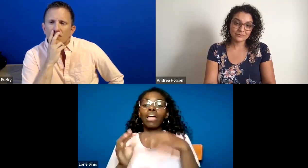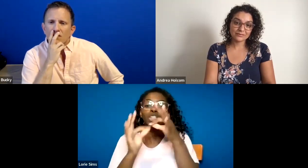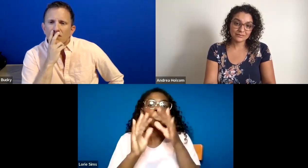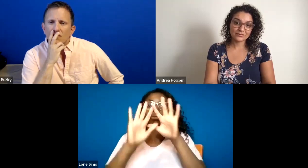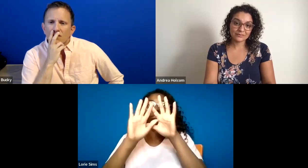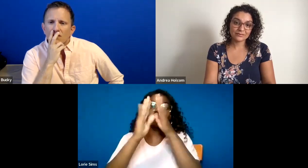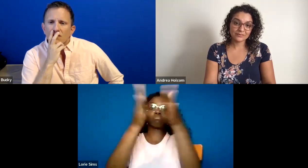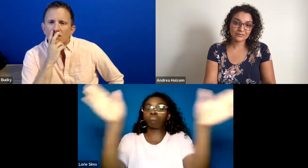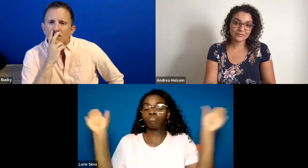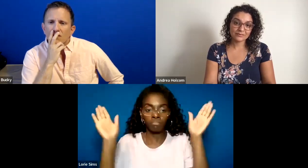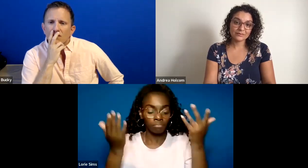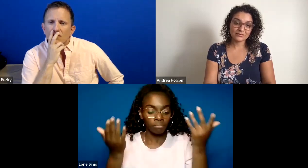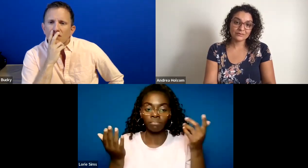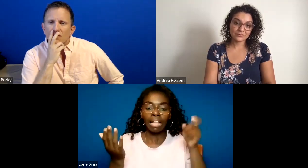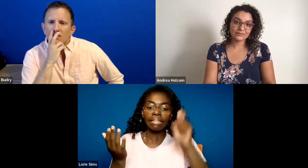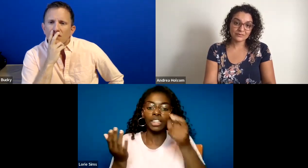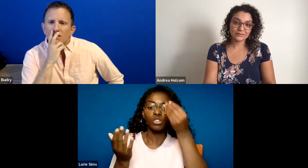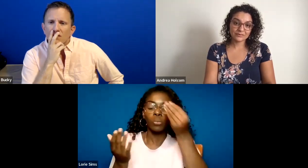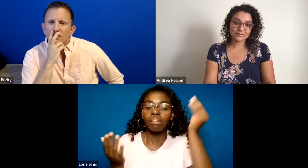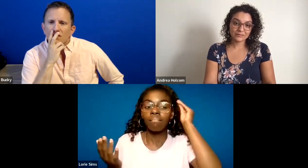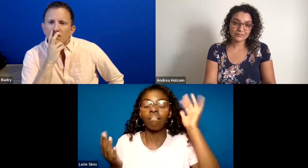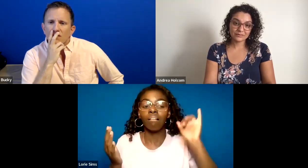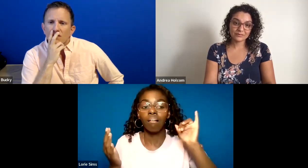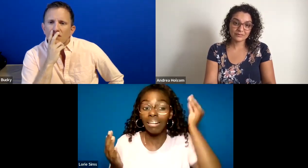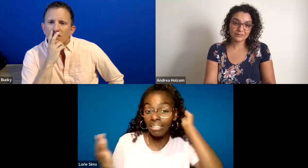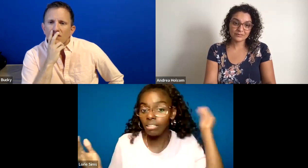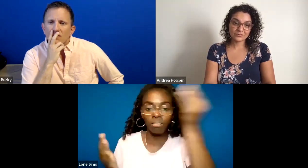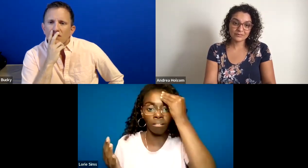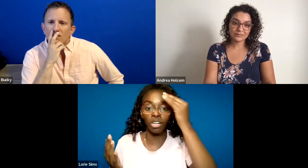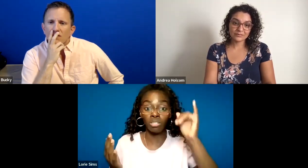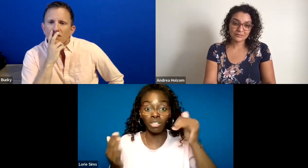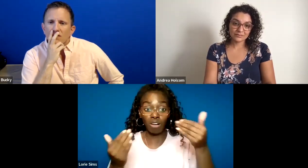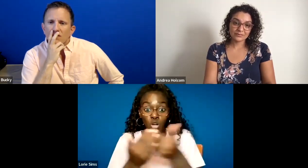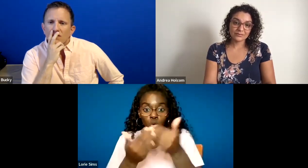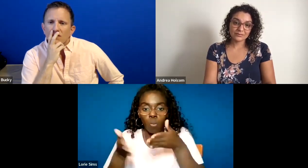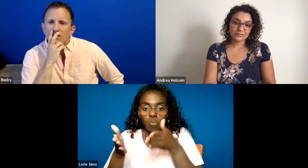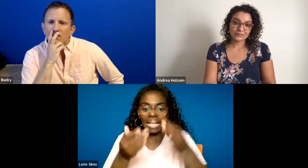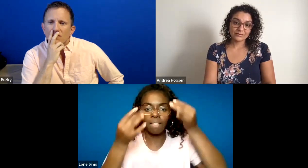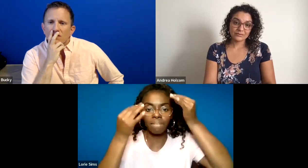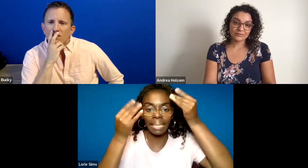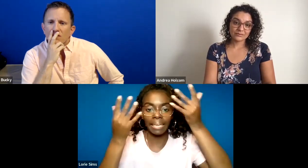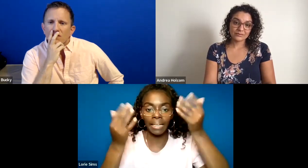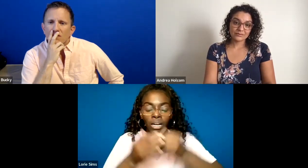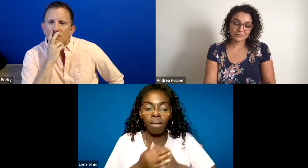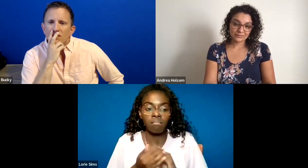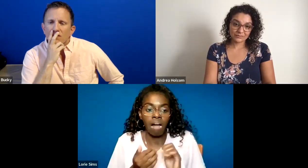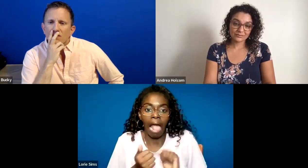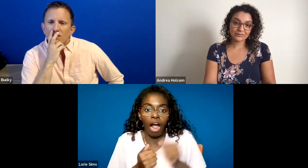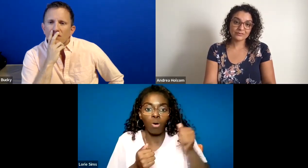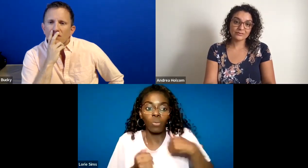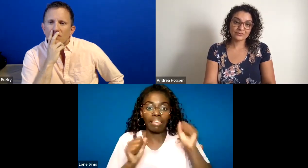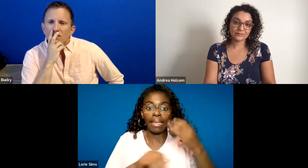interpreting agencies, interpreters of color, interpreters in general, we all need to keep in mind, at the forefront of our